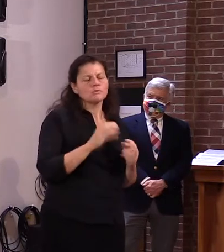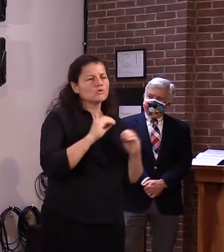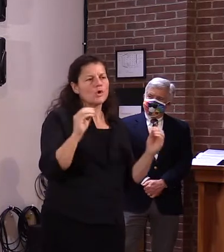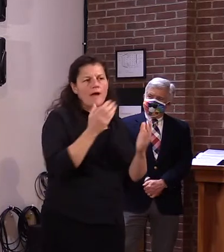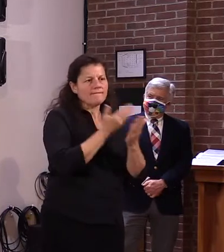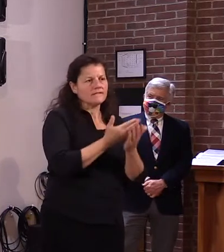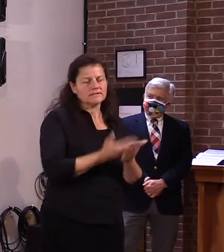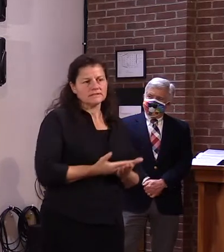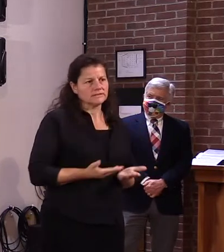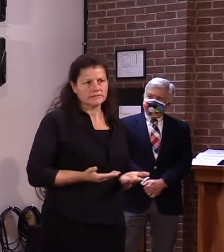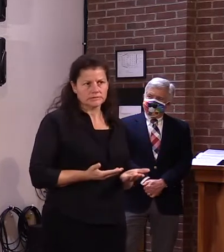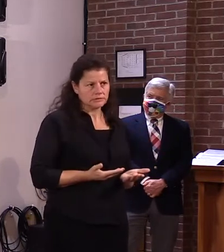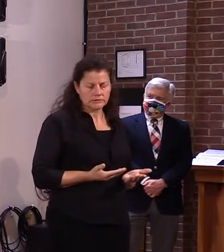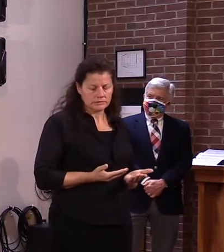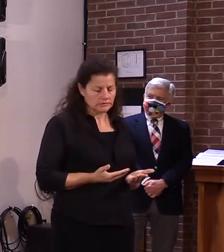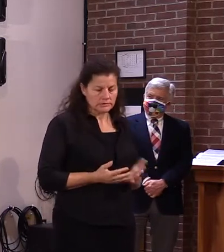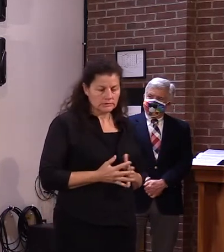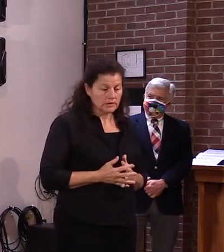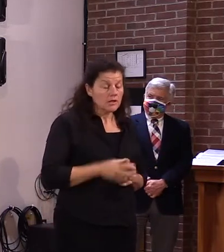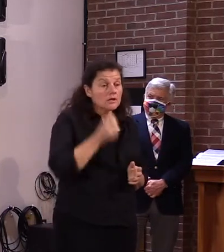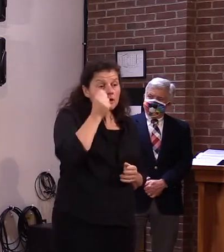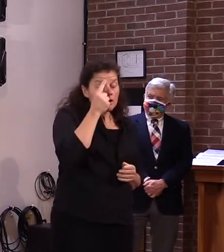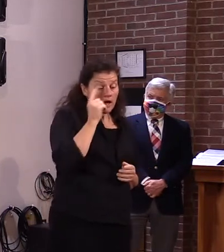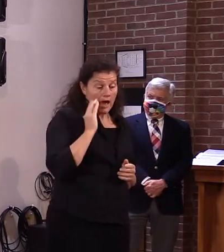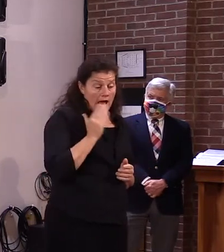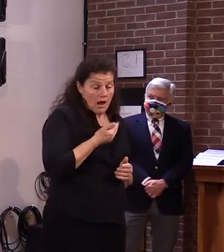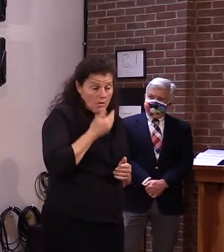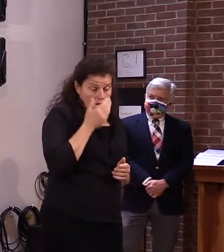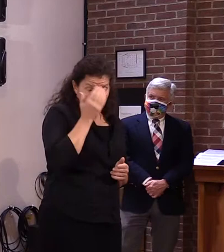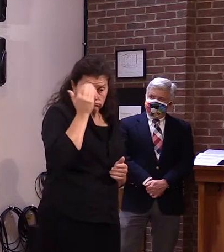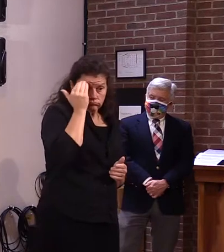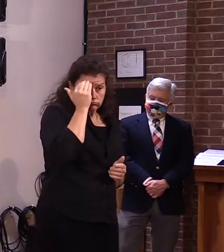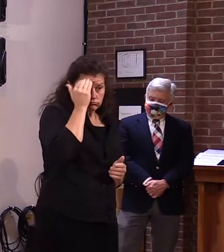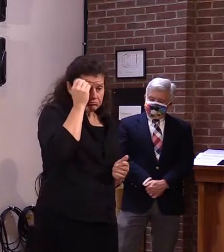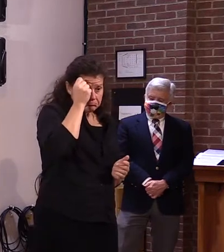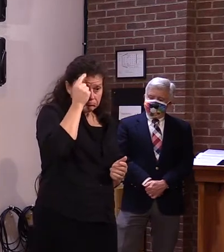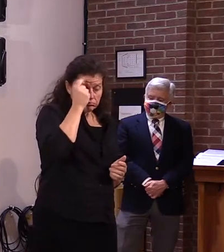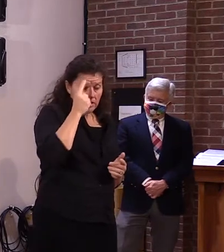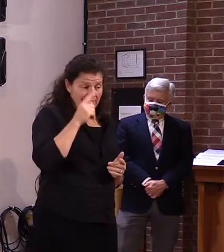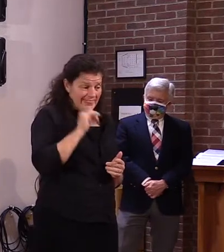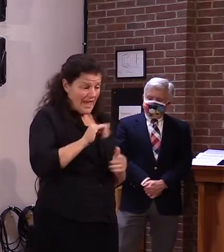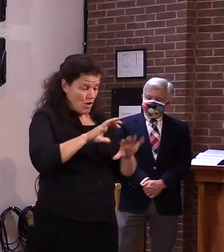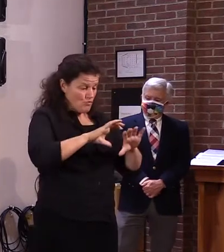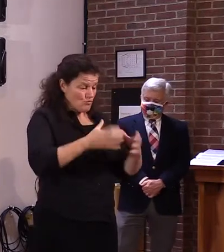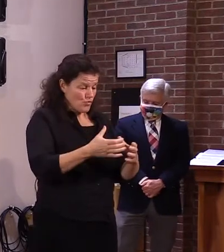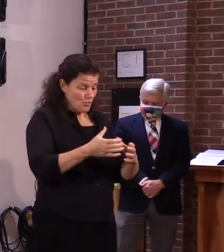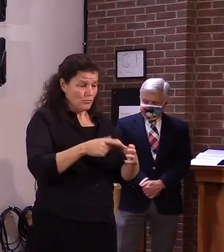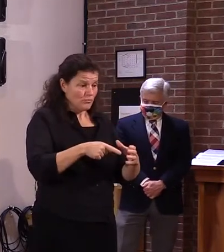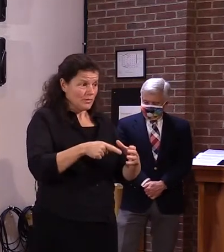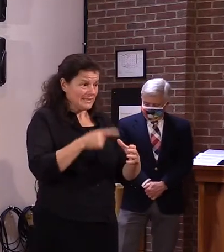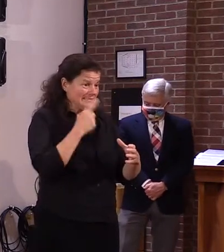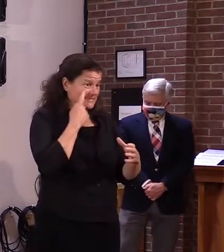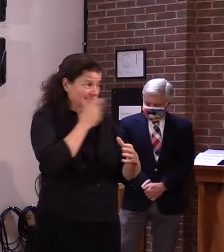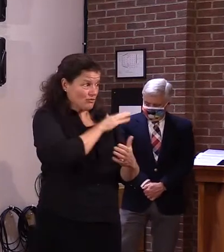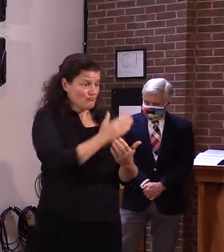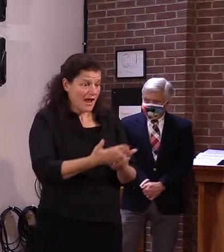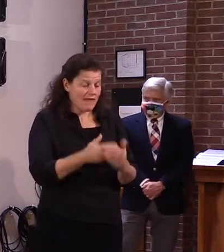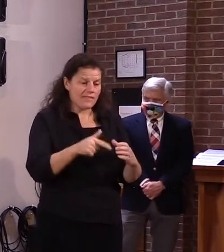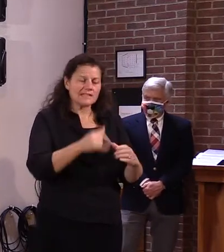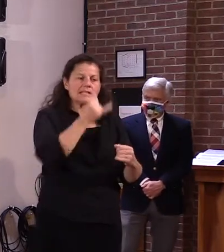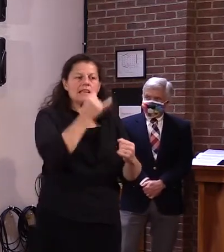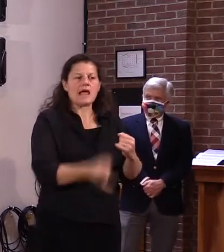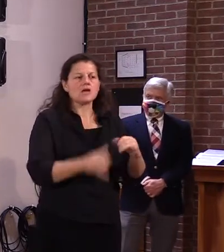as to our knowledge, this is the last group of workers that have arrived and will arrive this